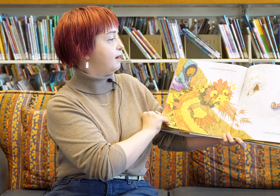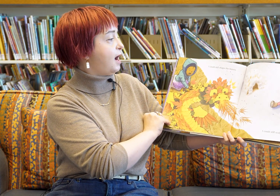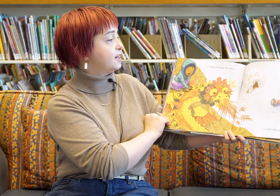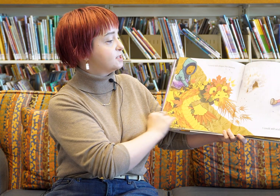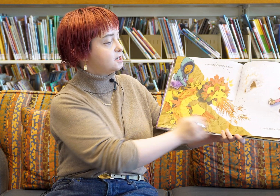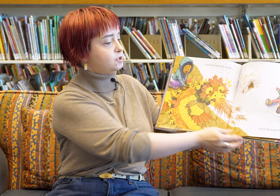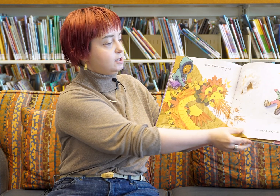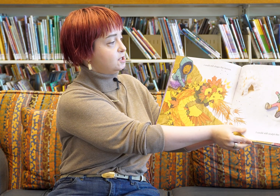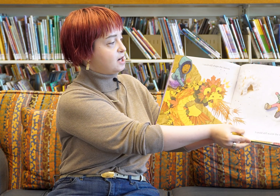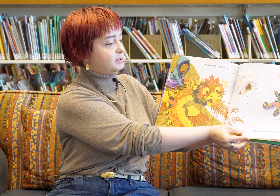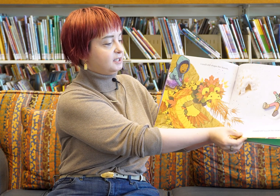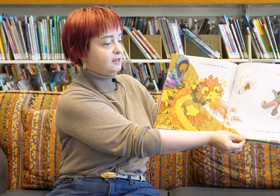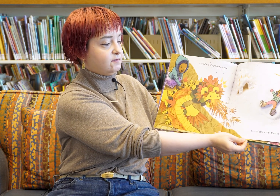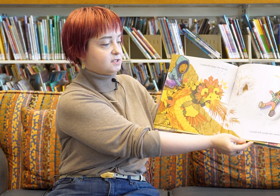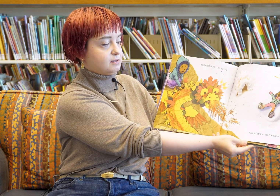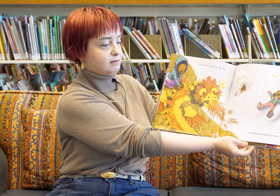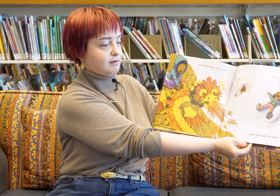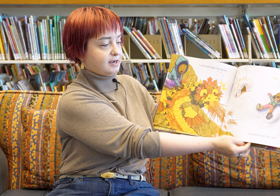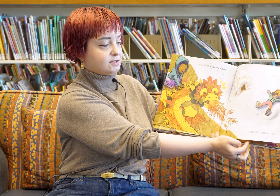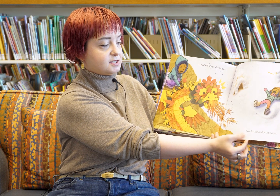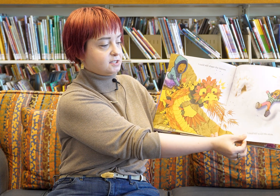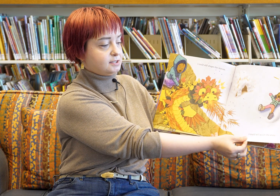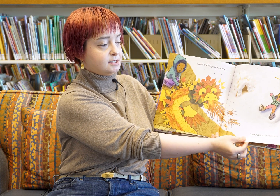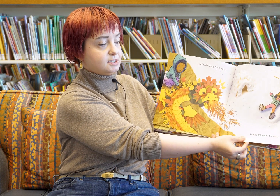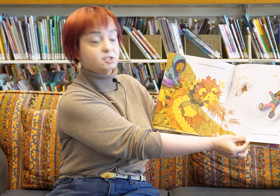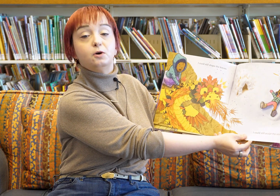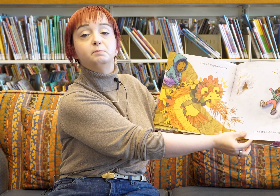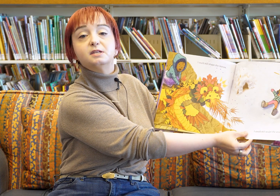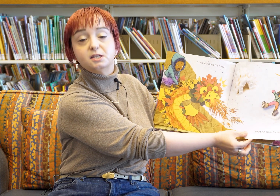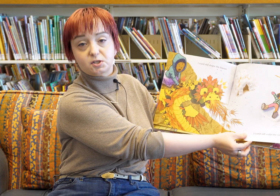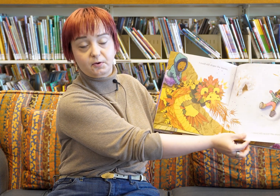I could still shape the leaves. I could still sculpt the snow.